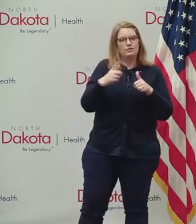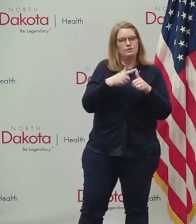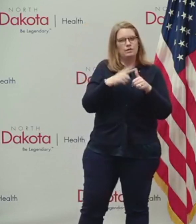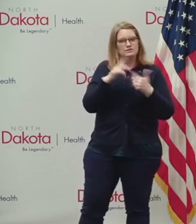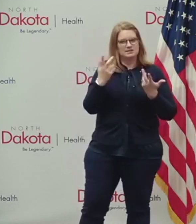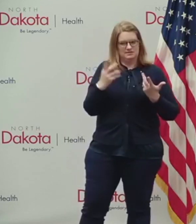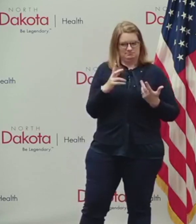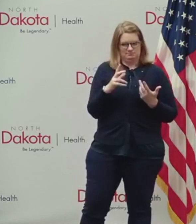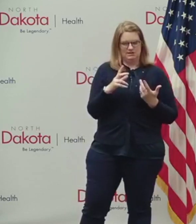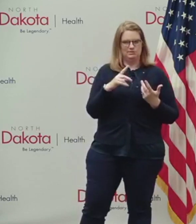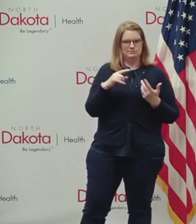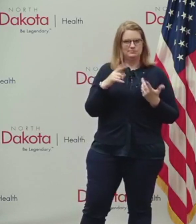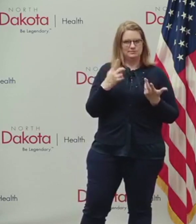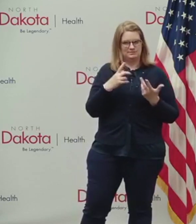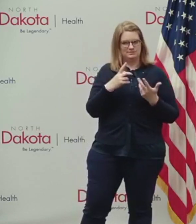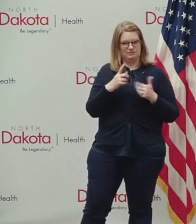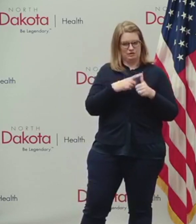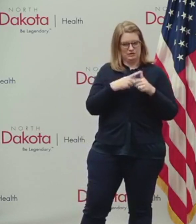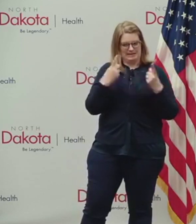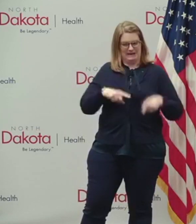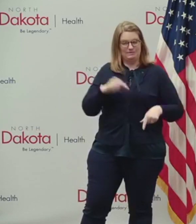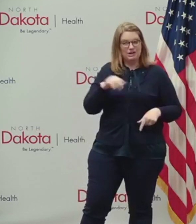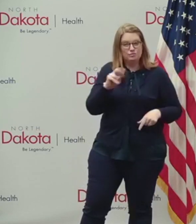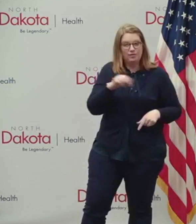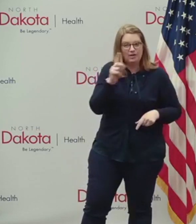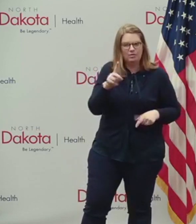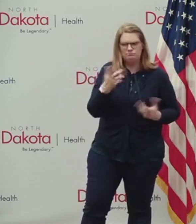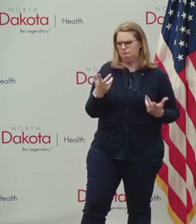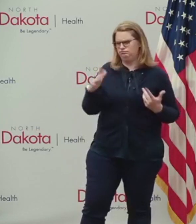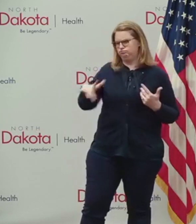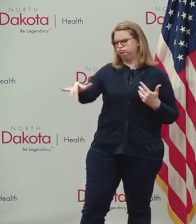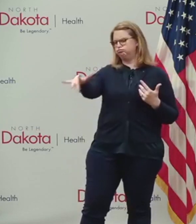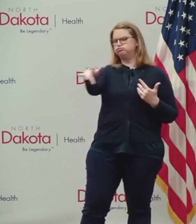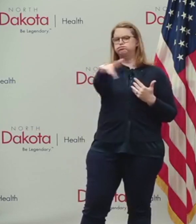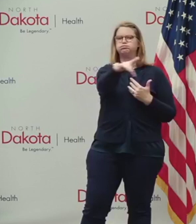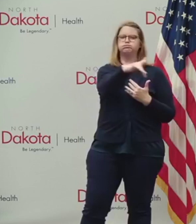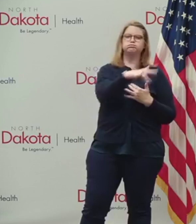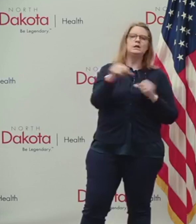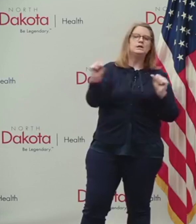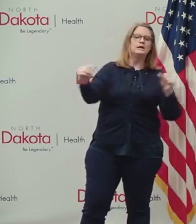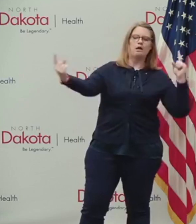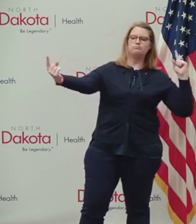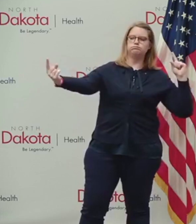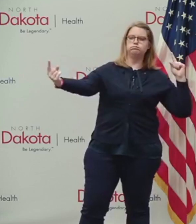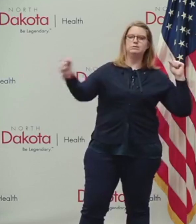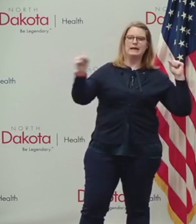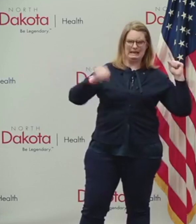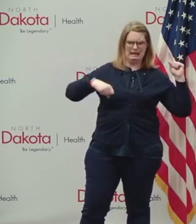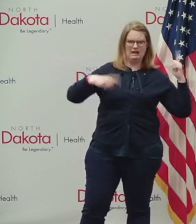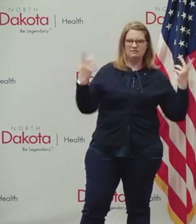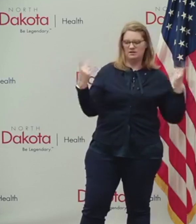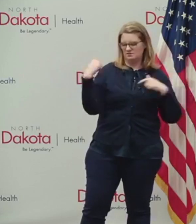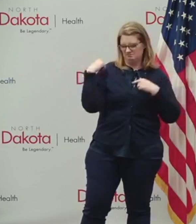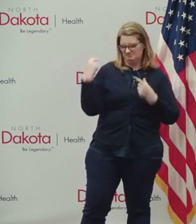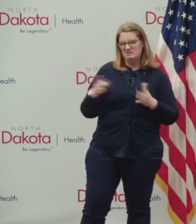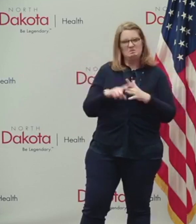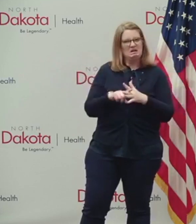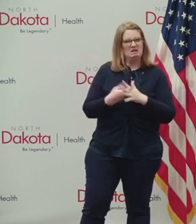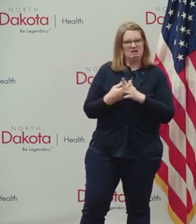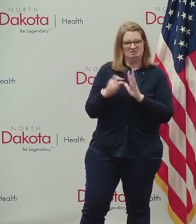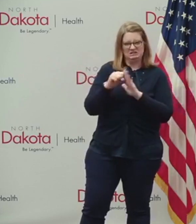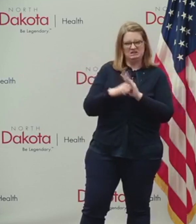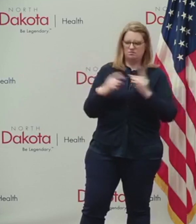early on, we've got plenty of space for physical distancing. It's something that people say we've been doing since statehood, and so we've got